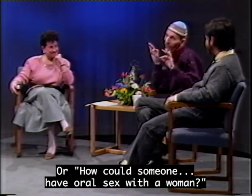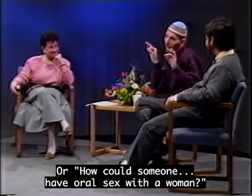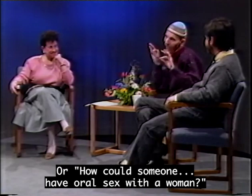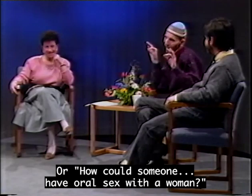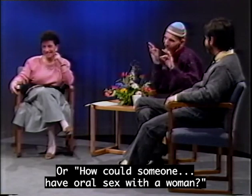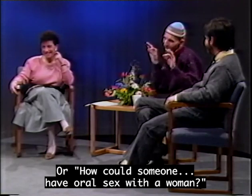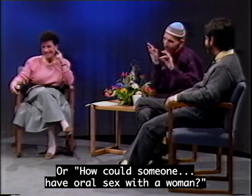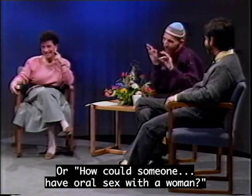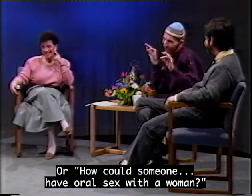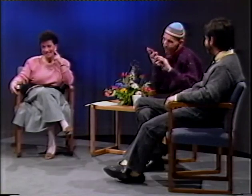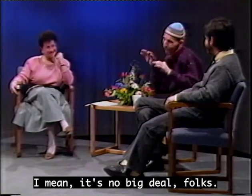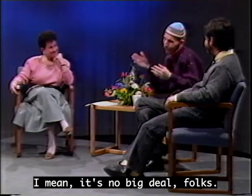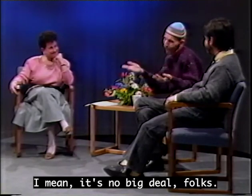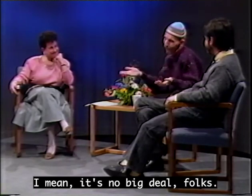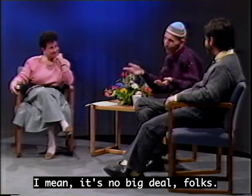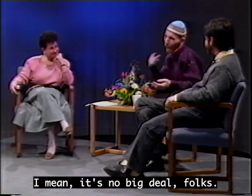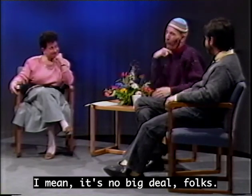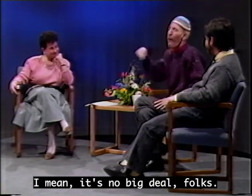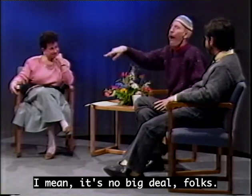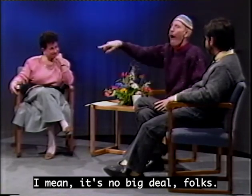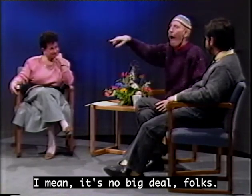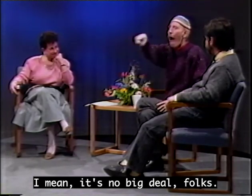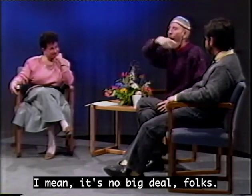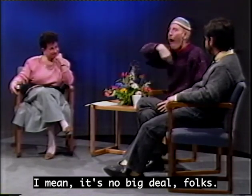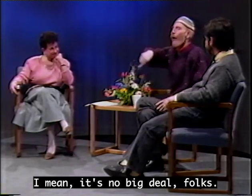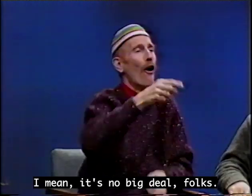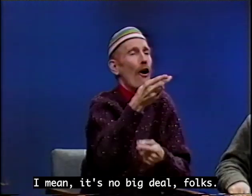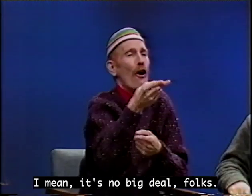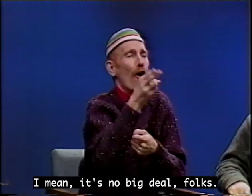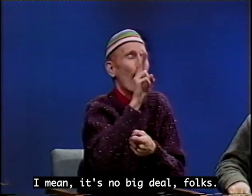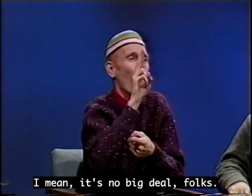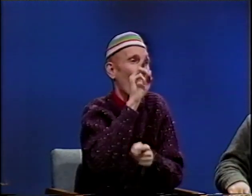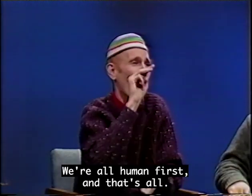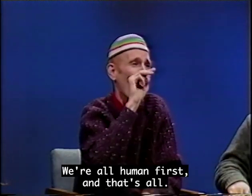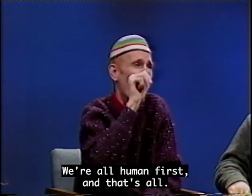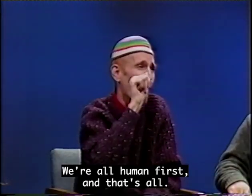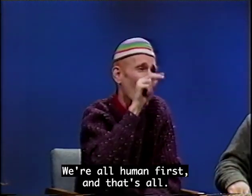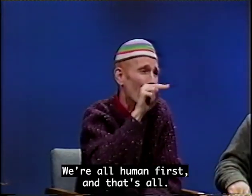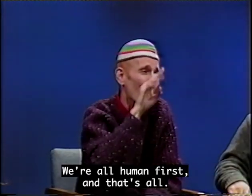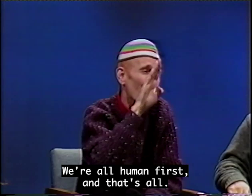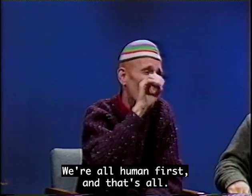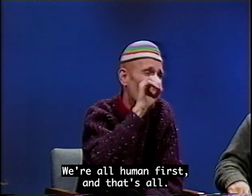have oral sex with a woman? I mean, it's no big deal, folks. We're all human